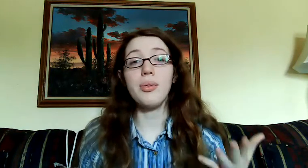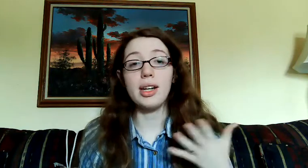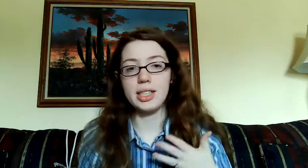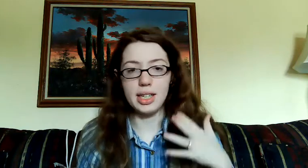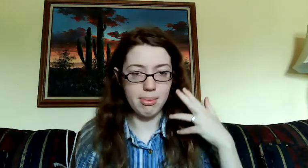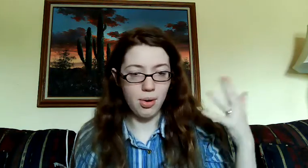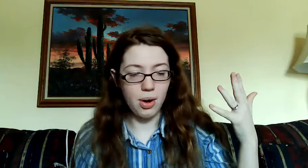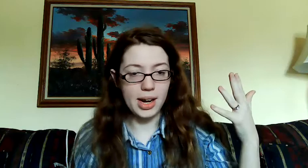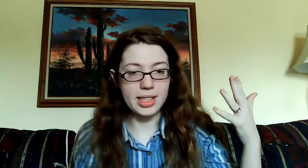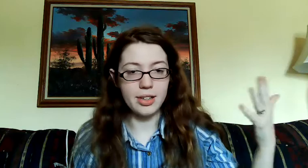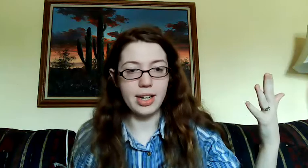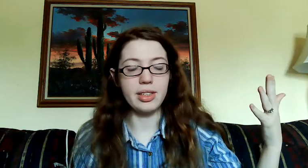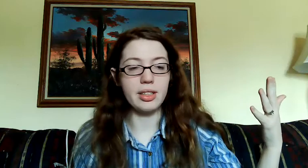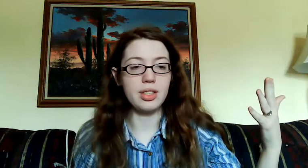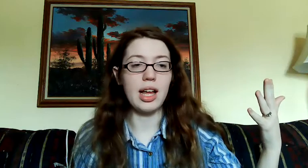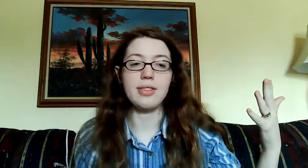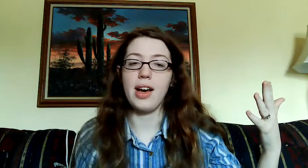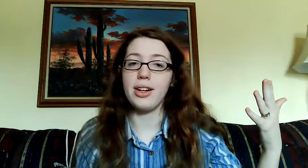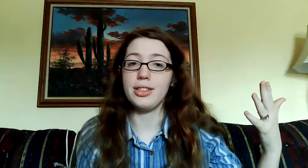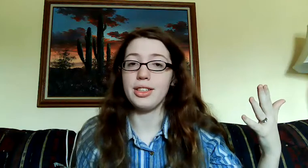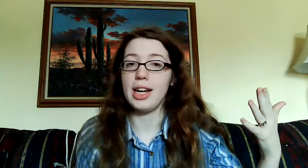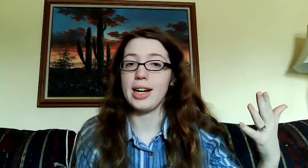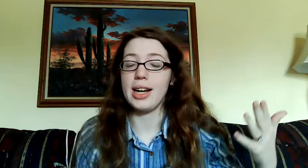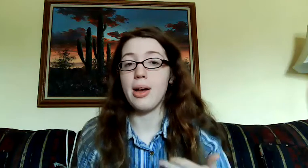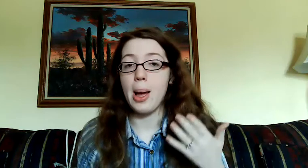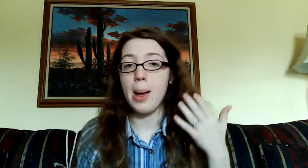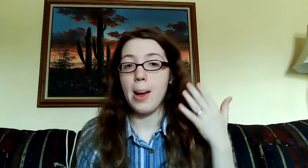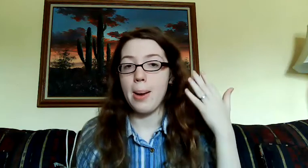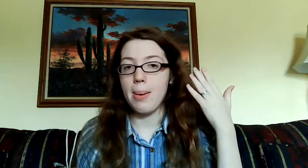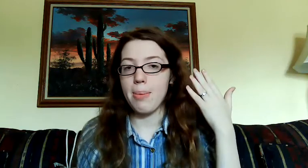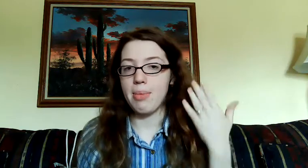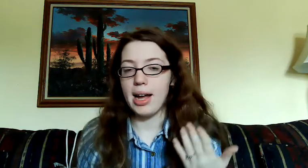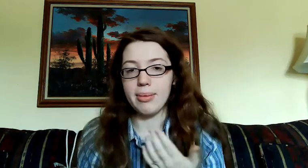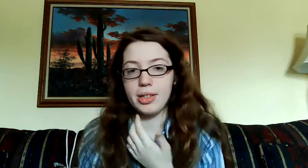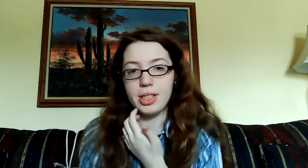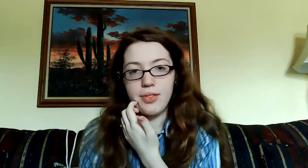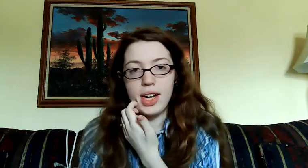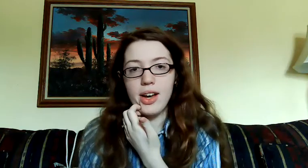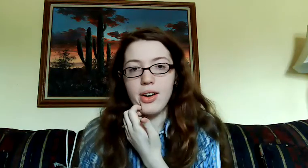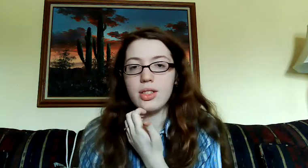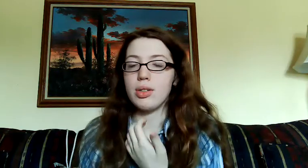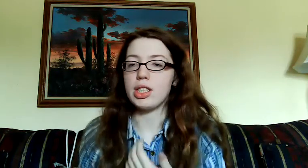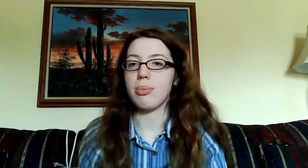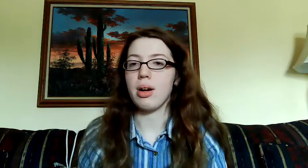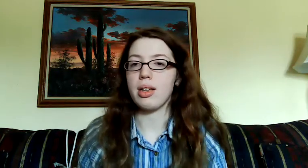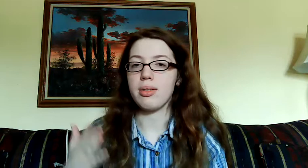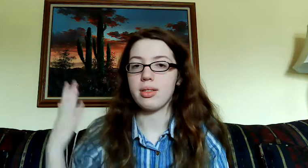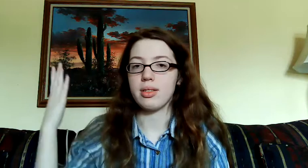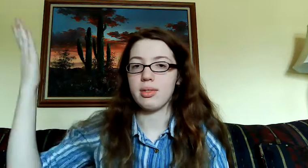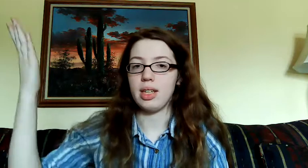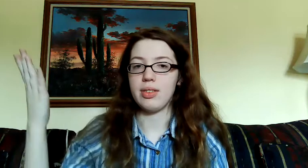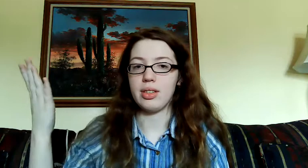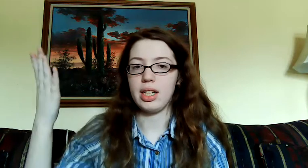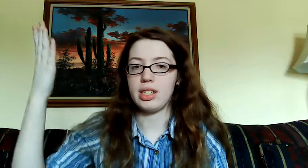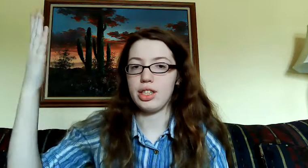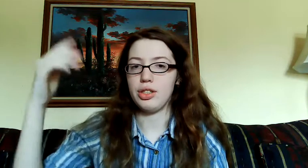see more ways to creatively use classifiers, you can check out my music videos, which I'll probably leave a link to